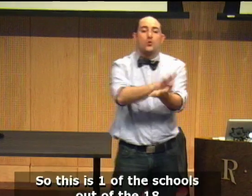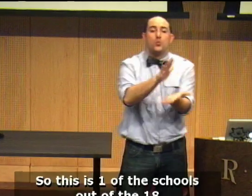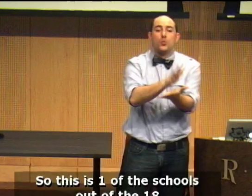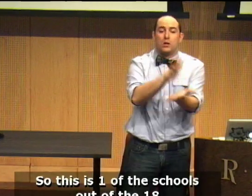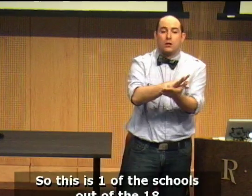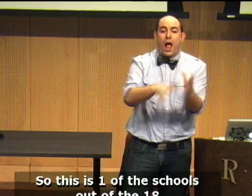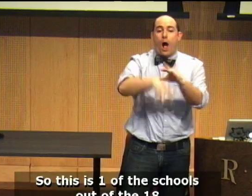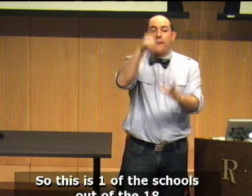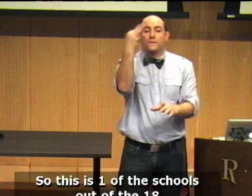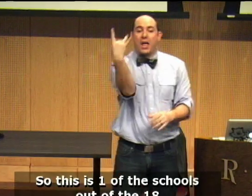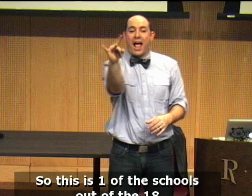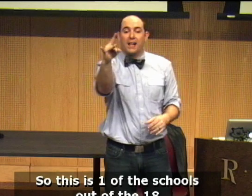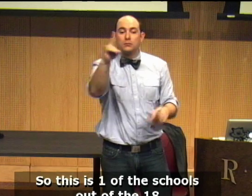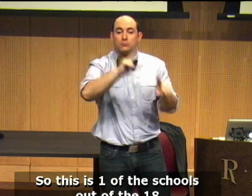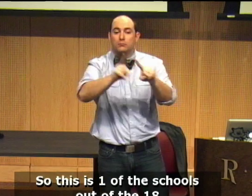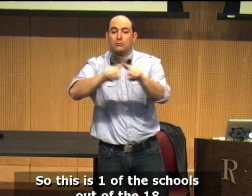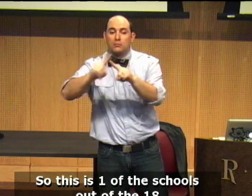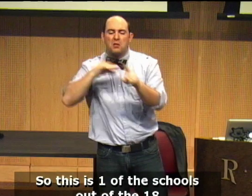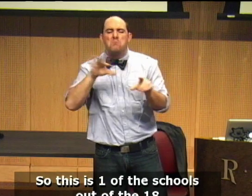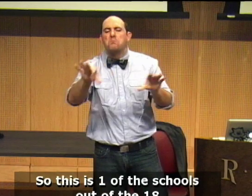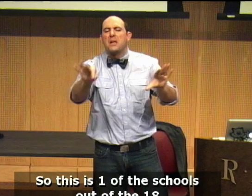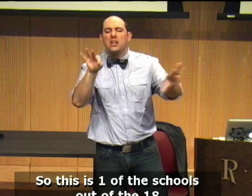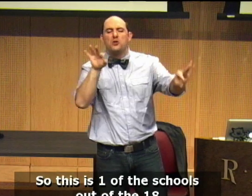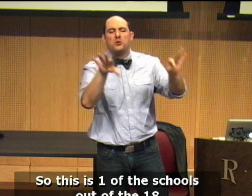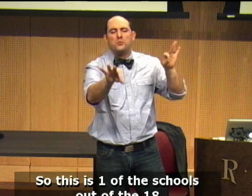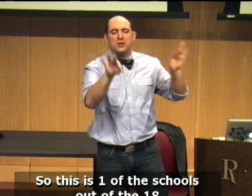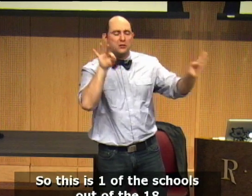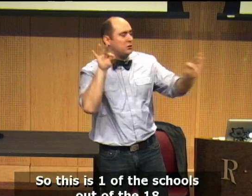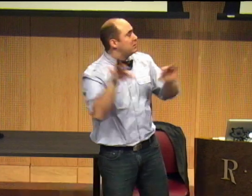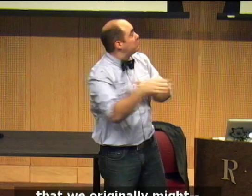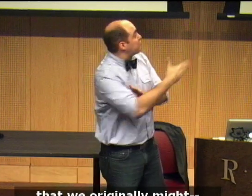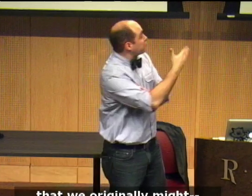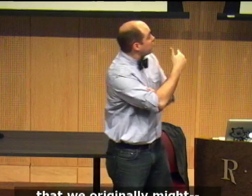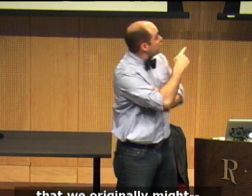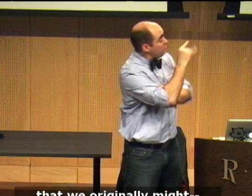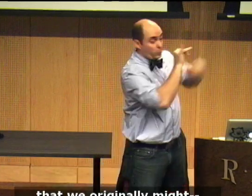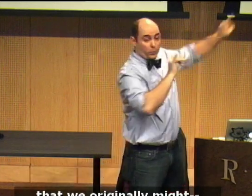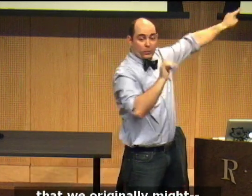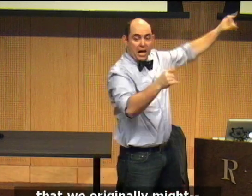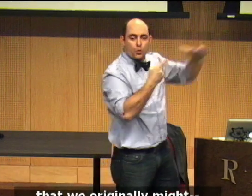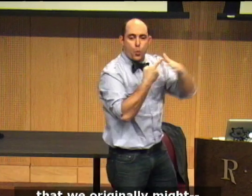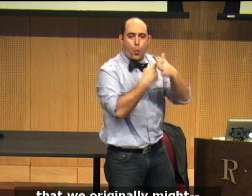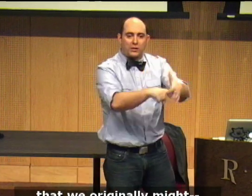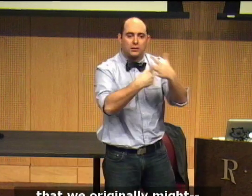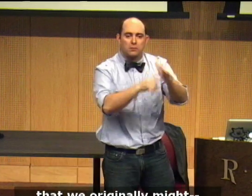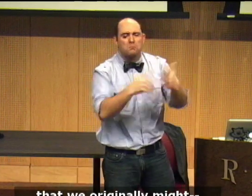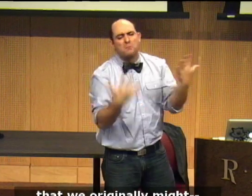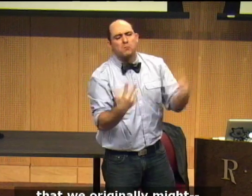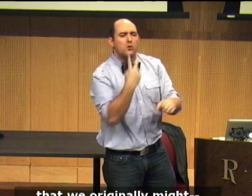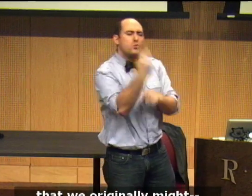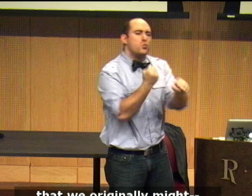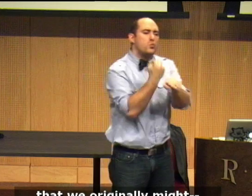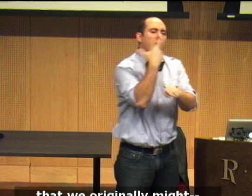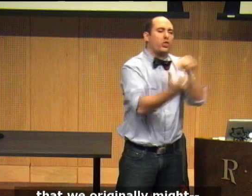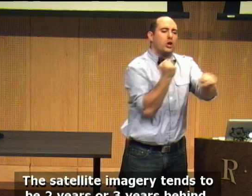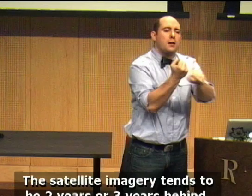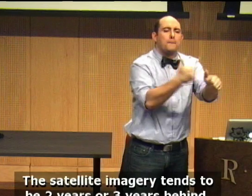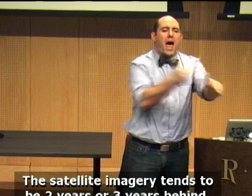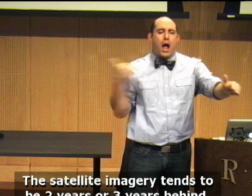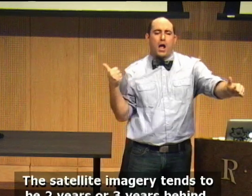So this is one of the schools out of the 18 that we originally the satellite